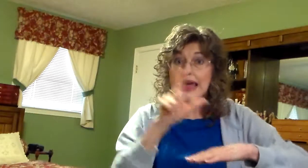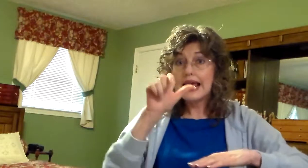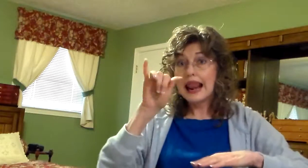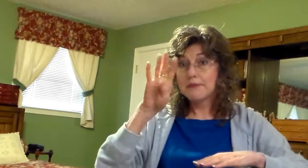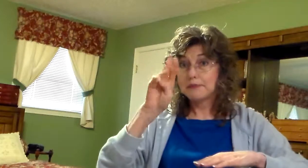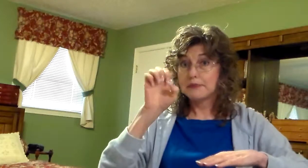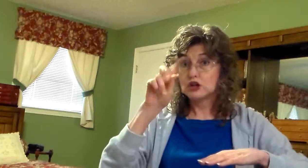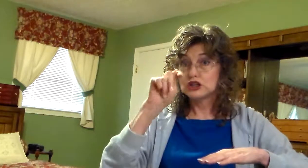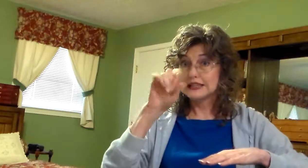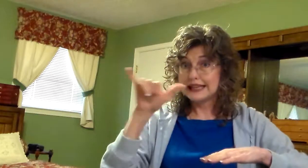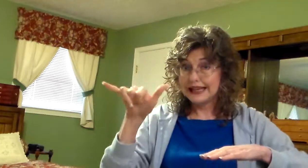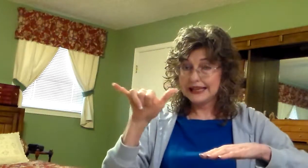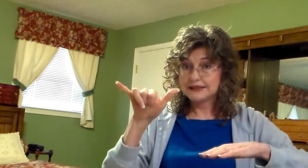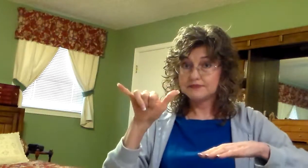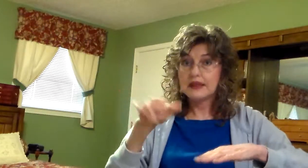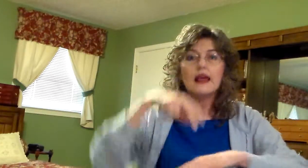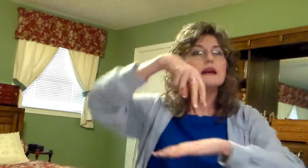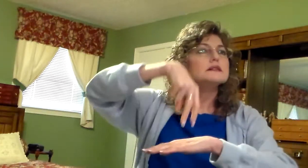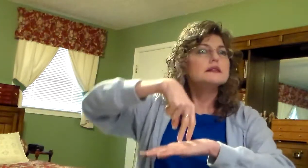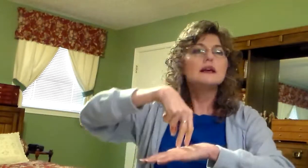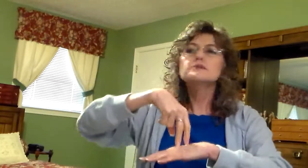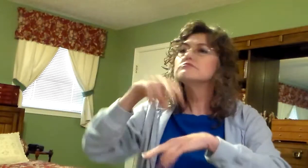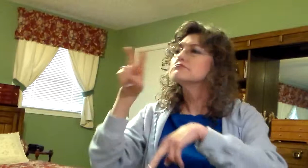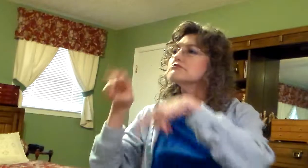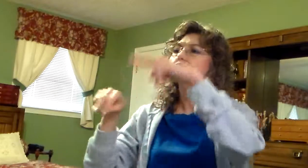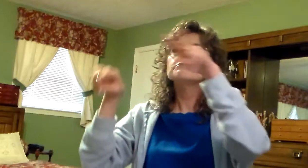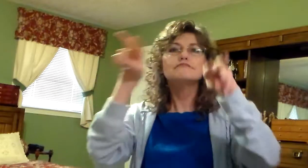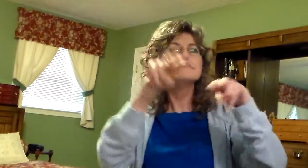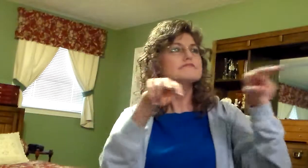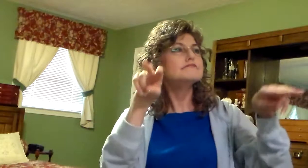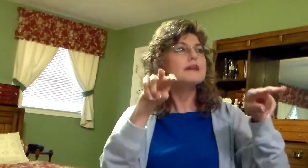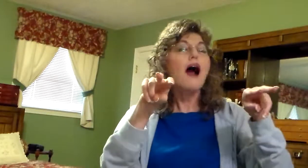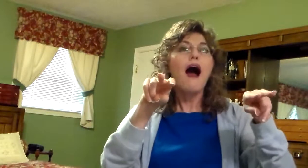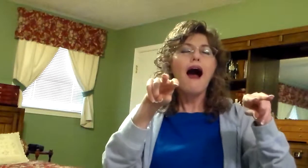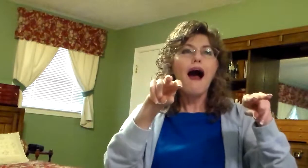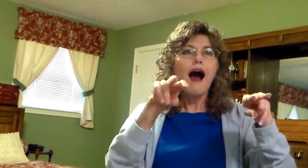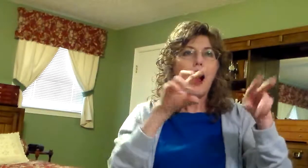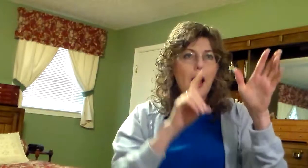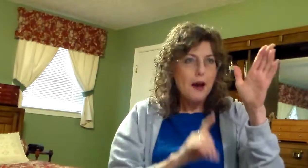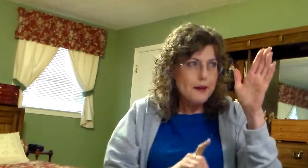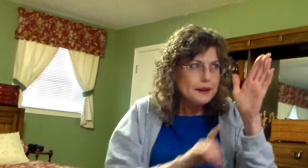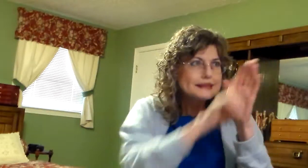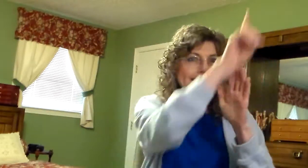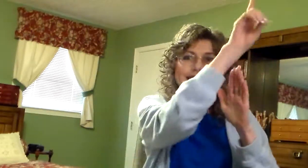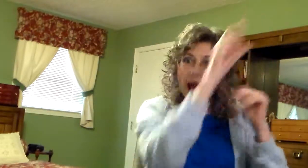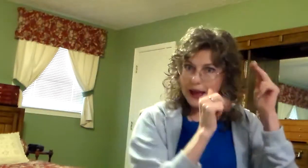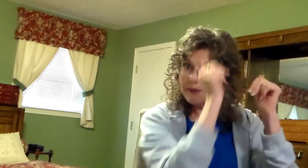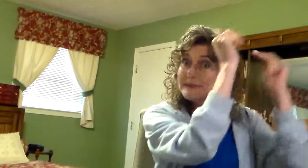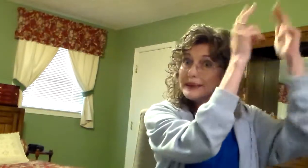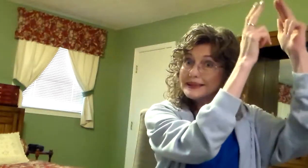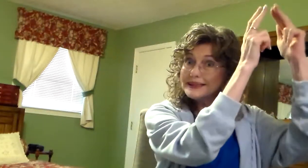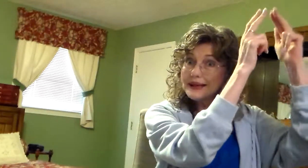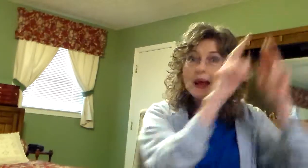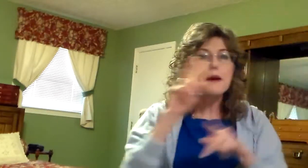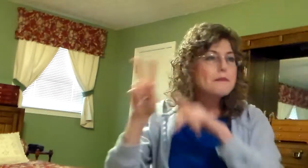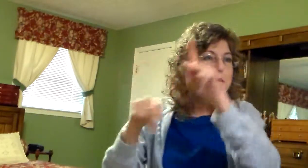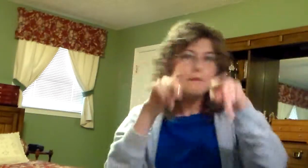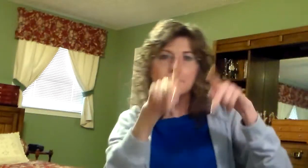when I'm standing there, I can see lots of things from my island. I can see skyscrapers and people and water and boats. I